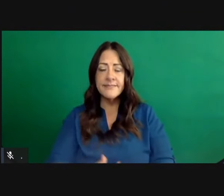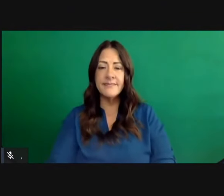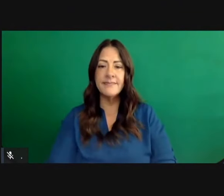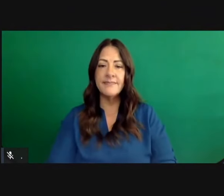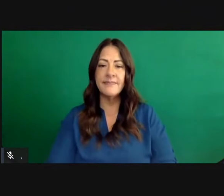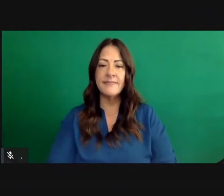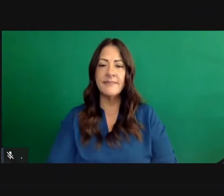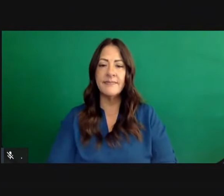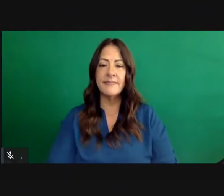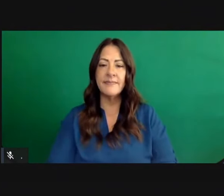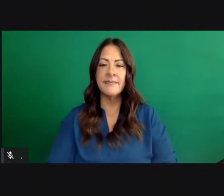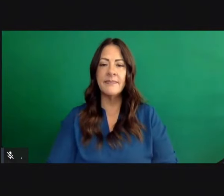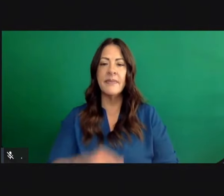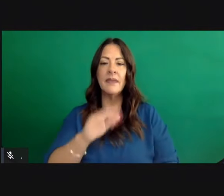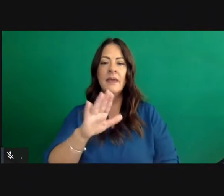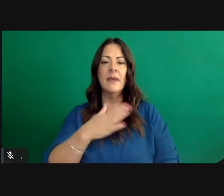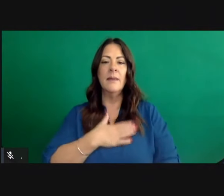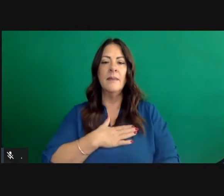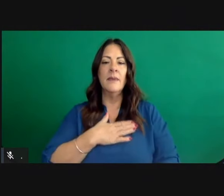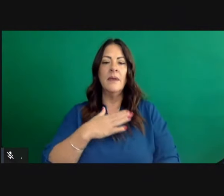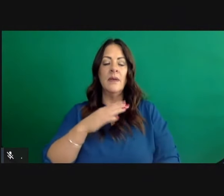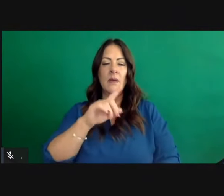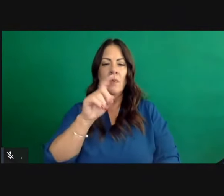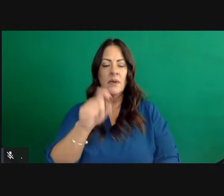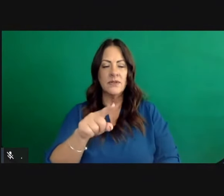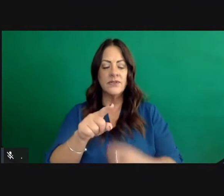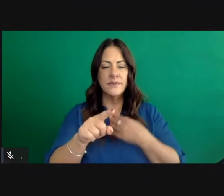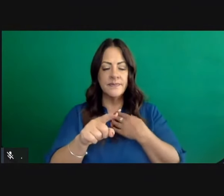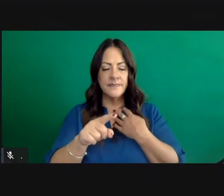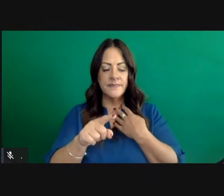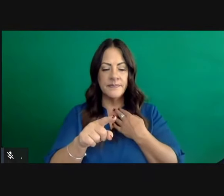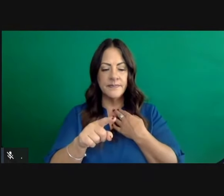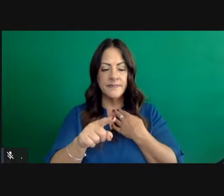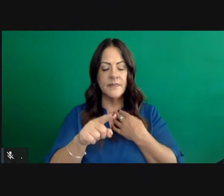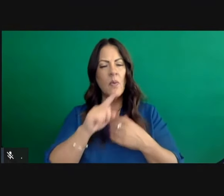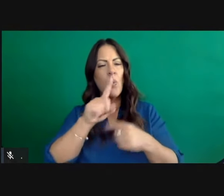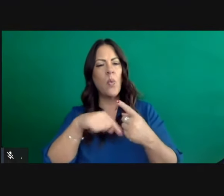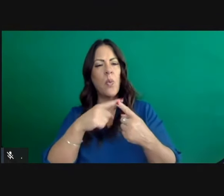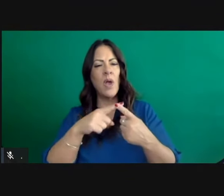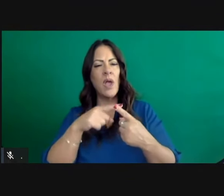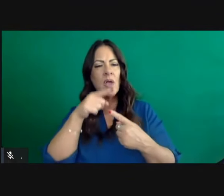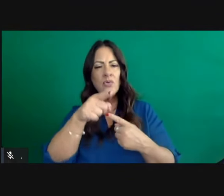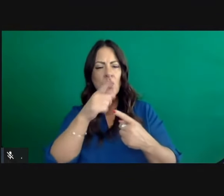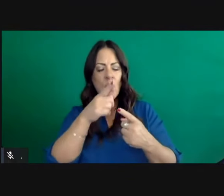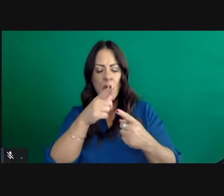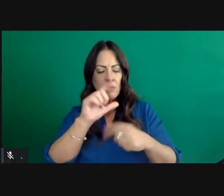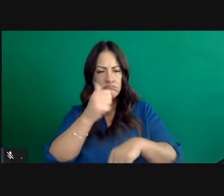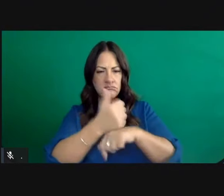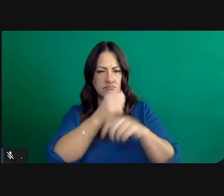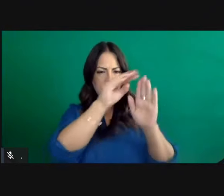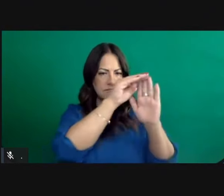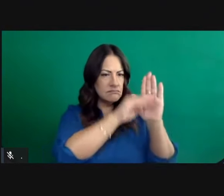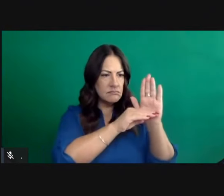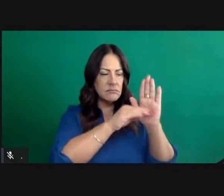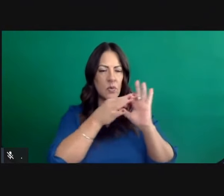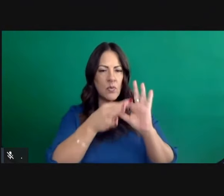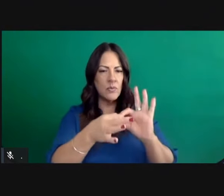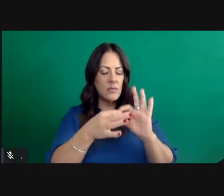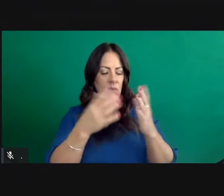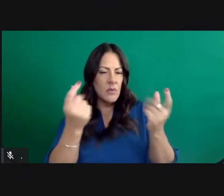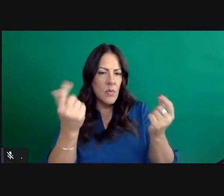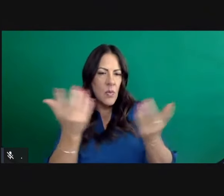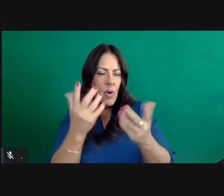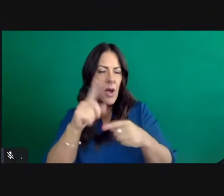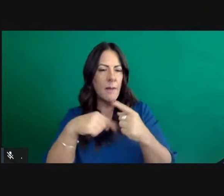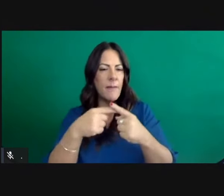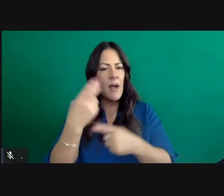My question is regarding holidays. When will guidelines come out regarding what people can and cannot do? How can